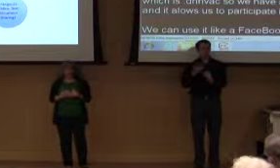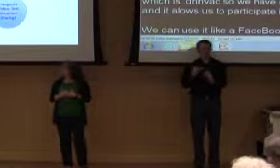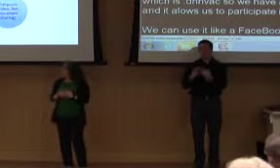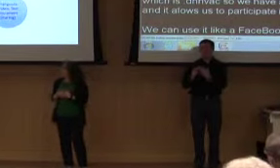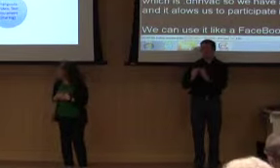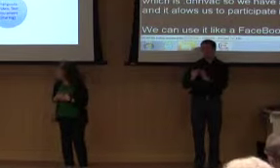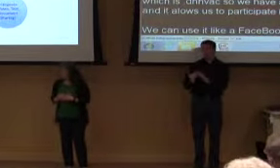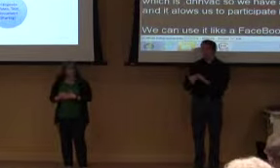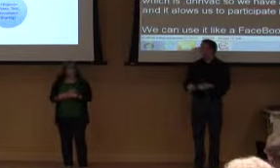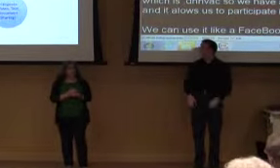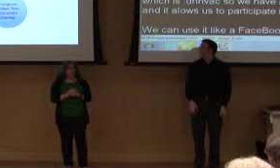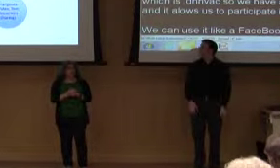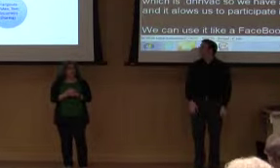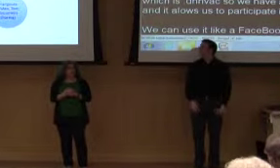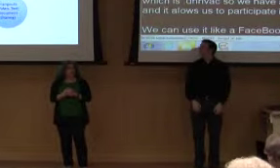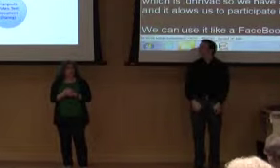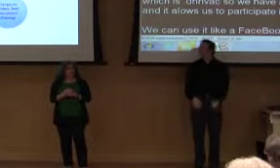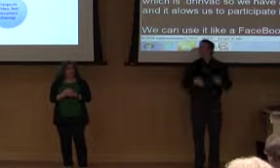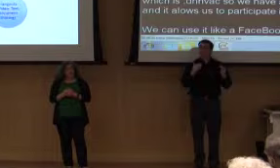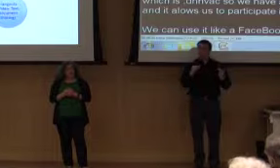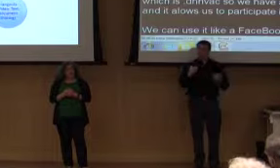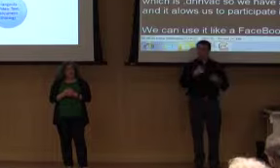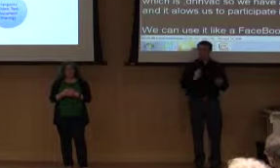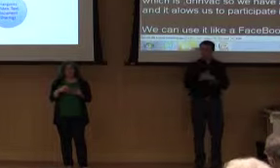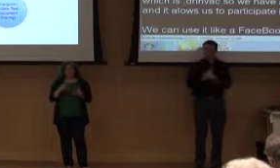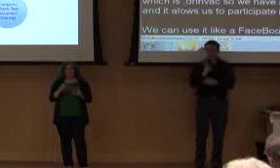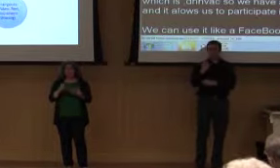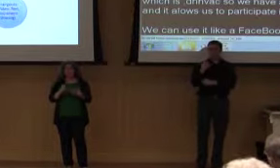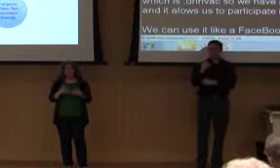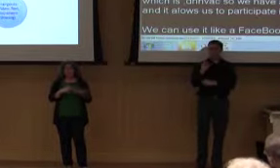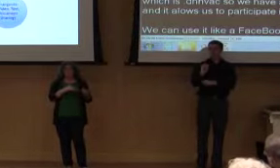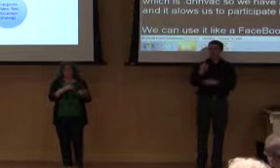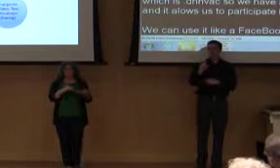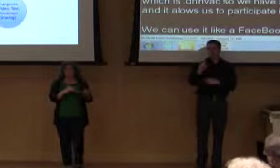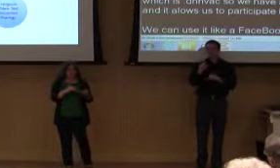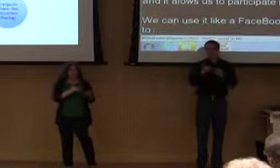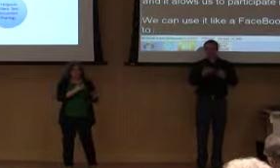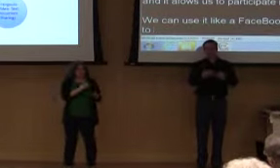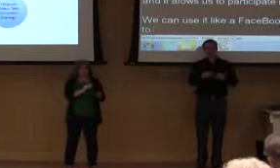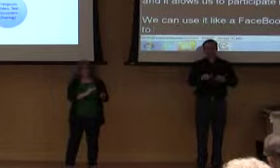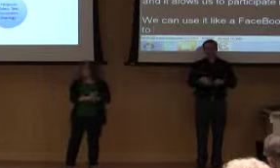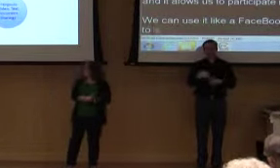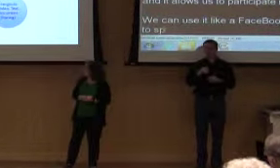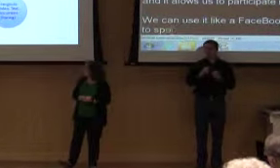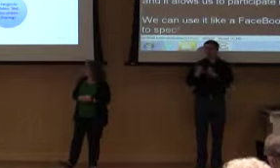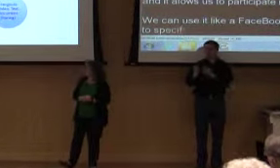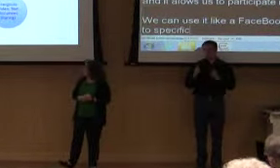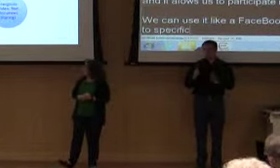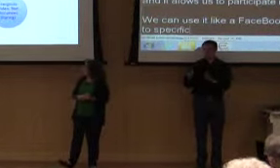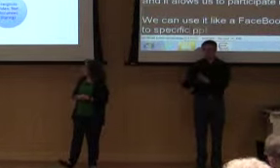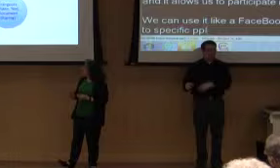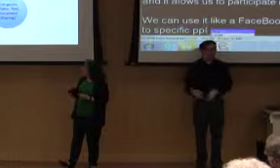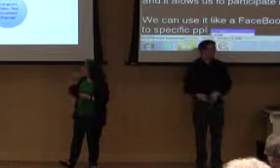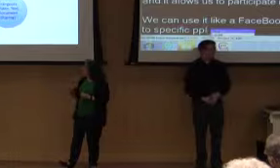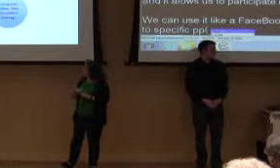community. We can use chat, which is text chat, and we can do that in a variety of different